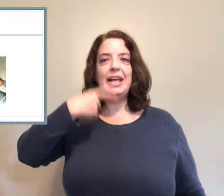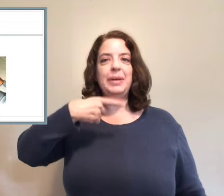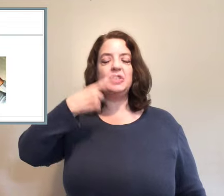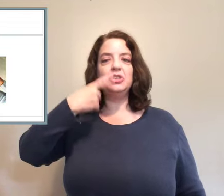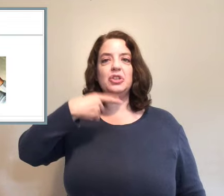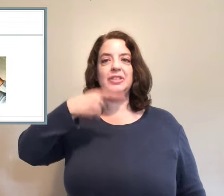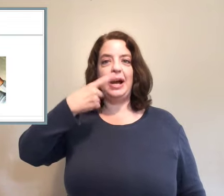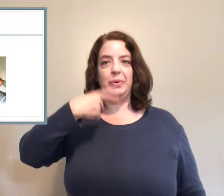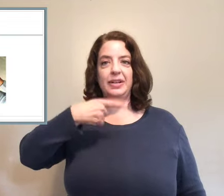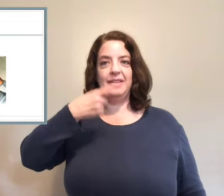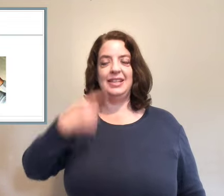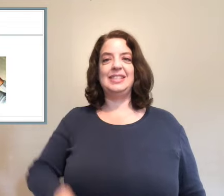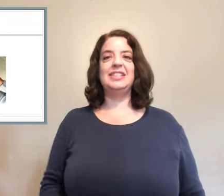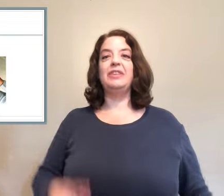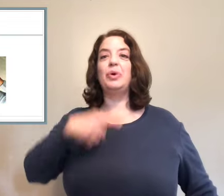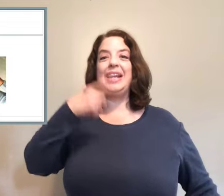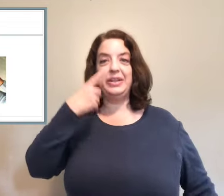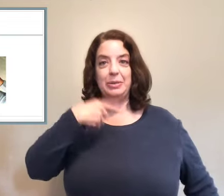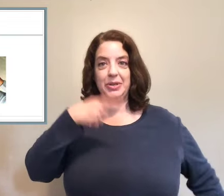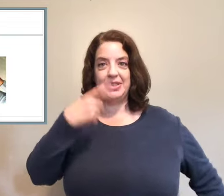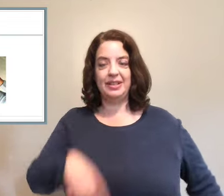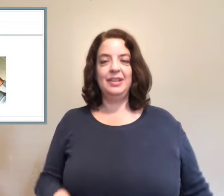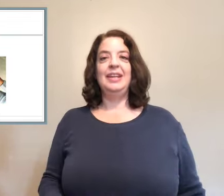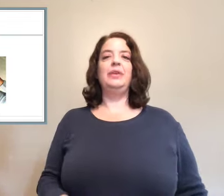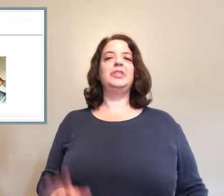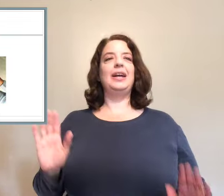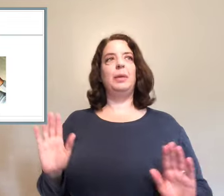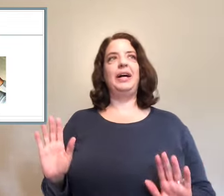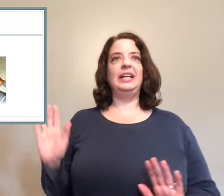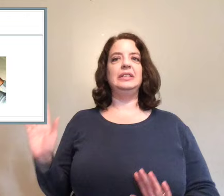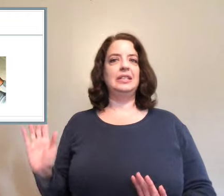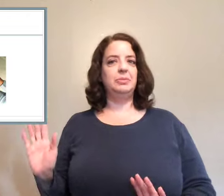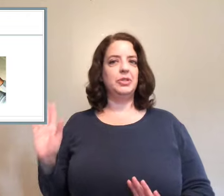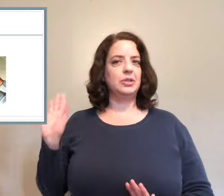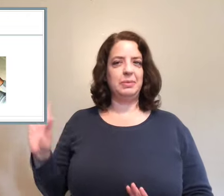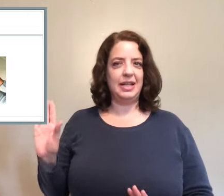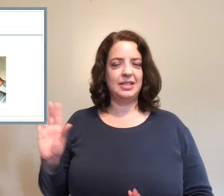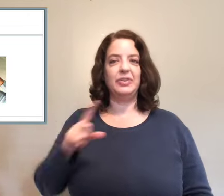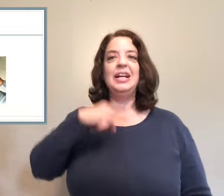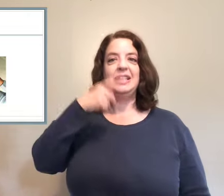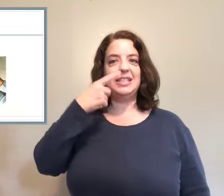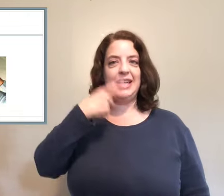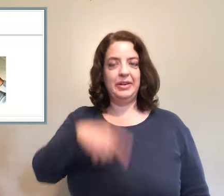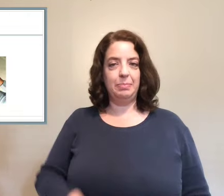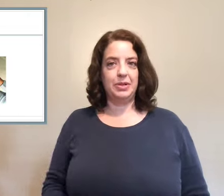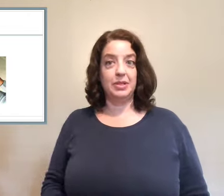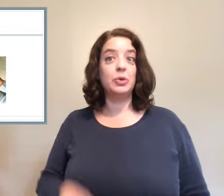it makes little circles outward. That's the sign for a hearing person. Now, if you're talking about like listening to music or something, that's different. This is a hearing person. So if